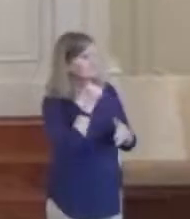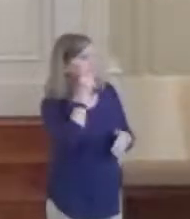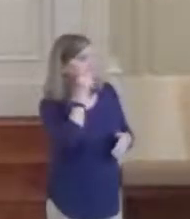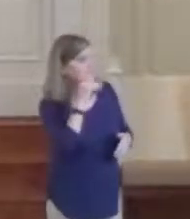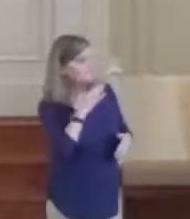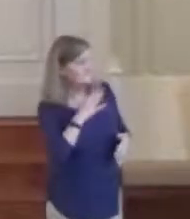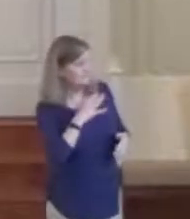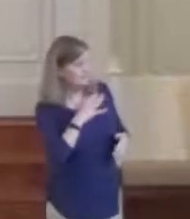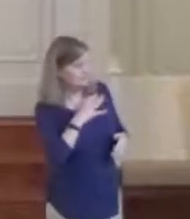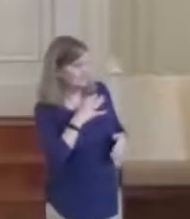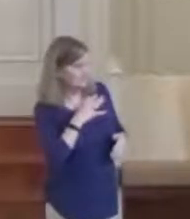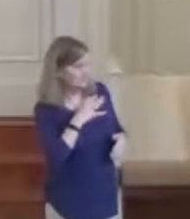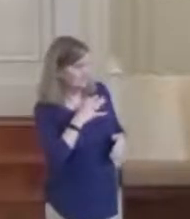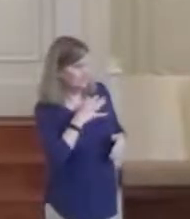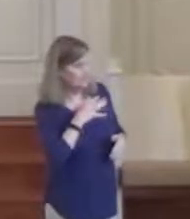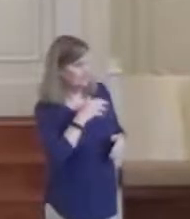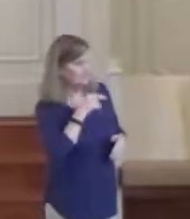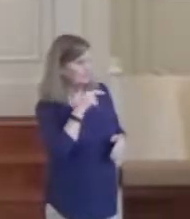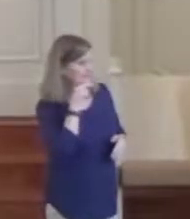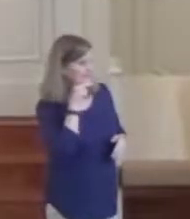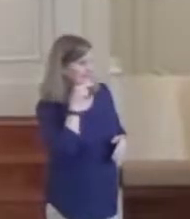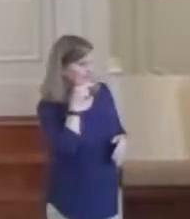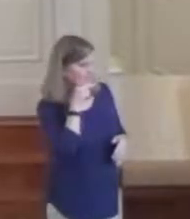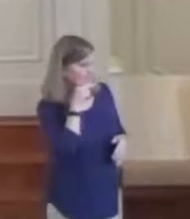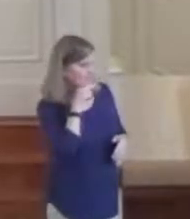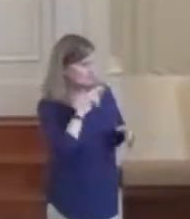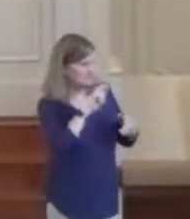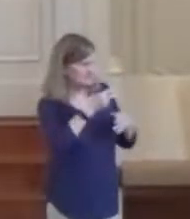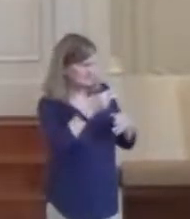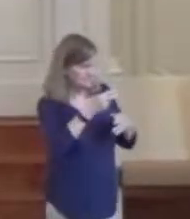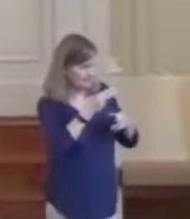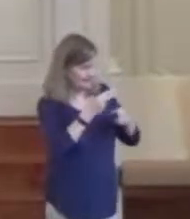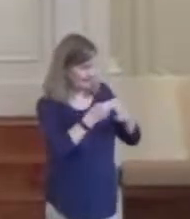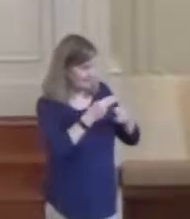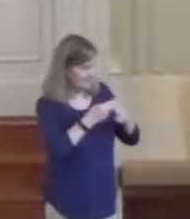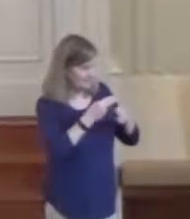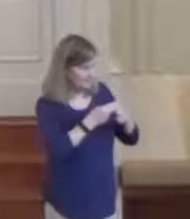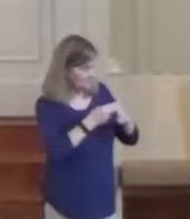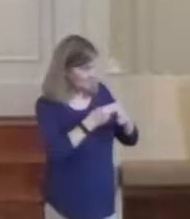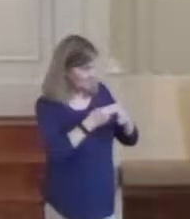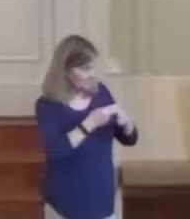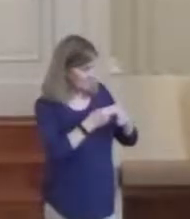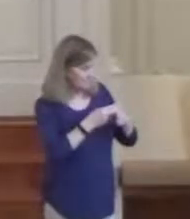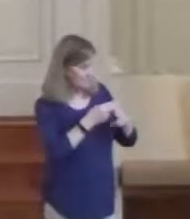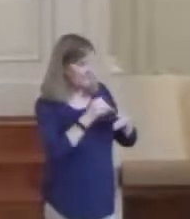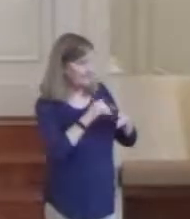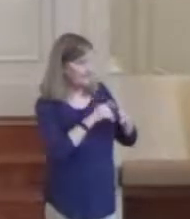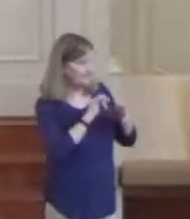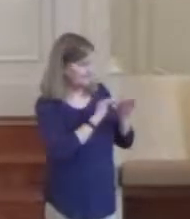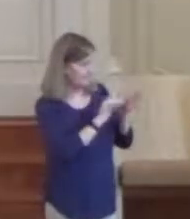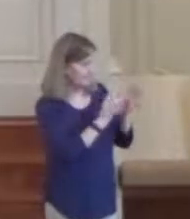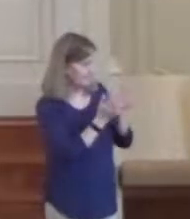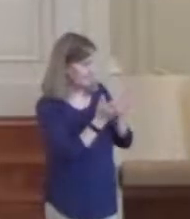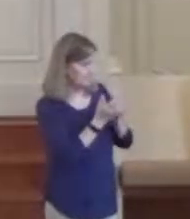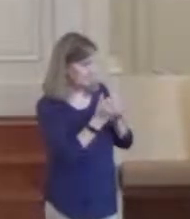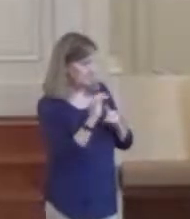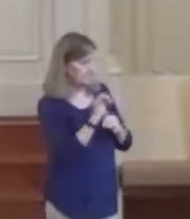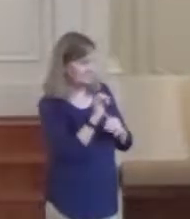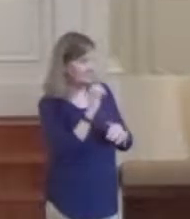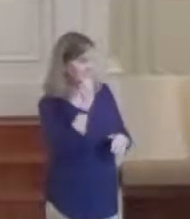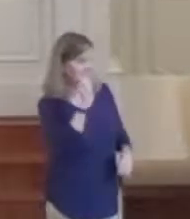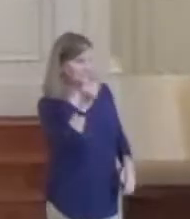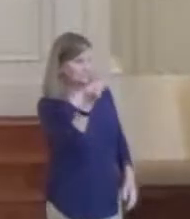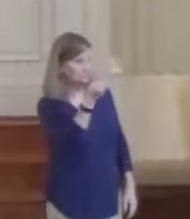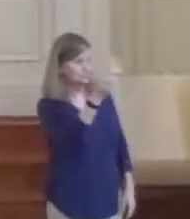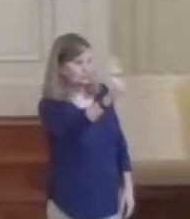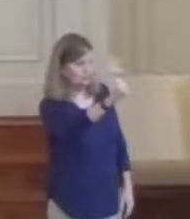feminine Hebrew noun. So the second mention of God in the entire Bible is that of a she, something that we